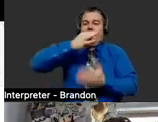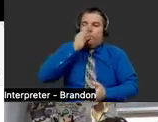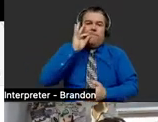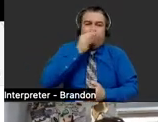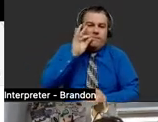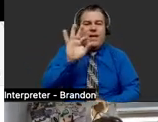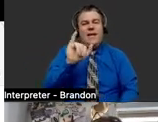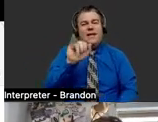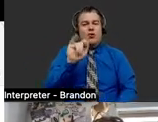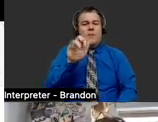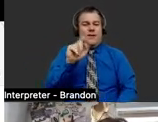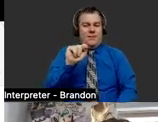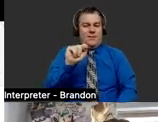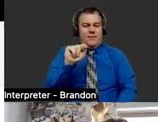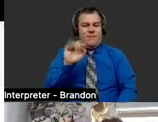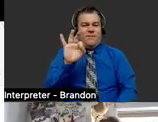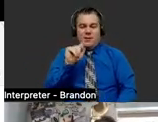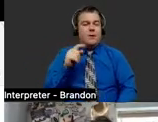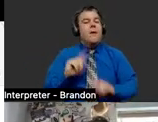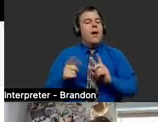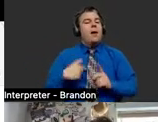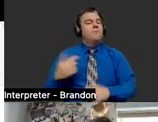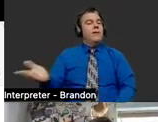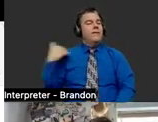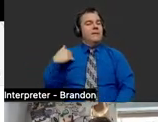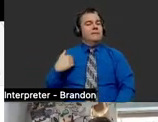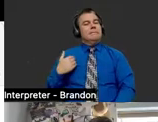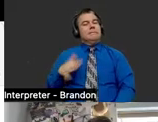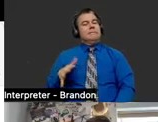away from a lot of just straight up fasting because I never did well with them at all.